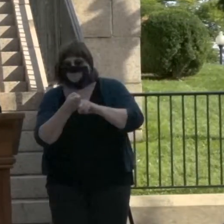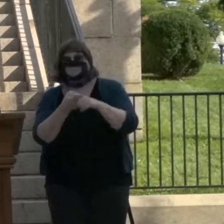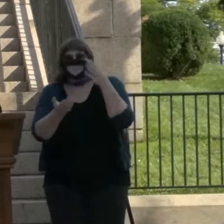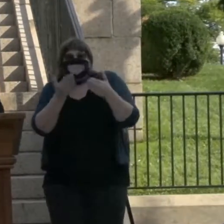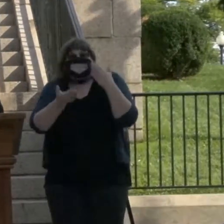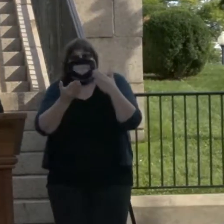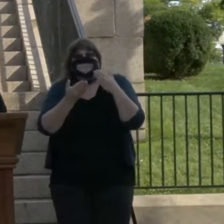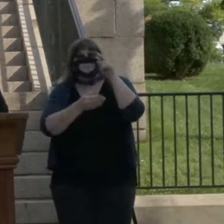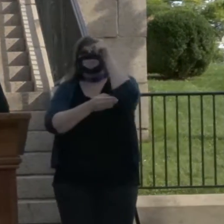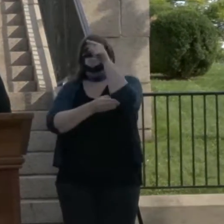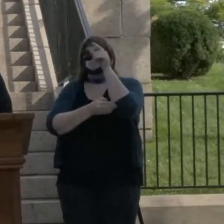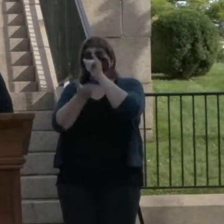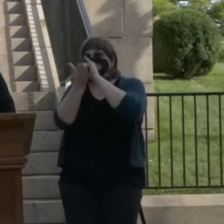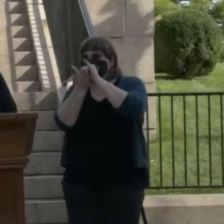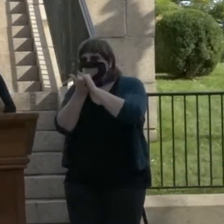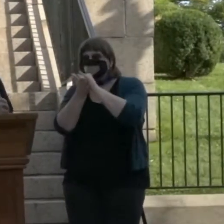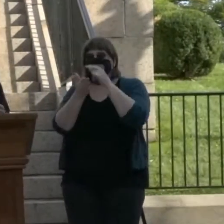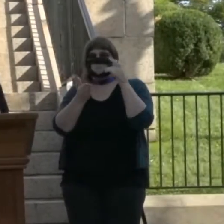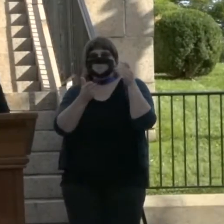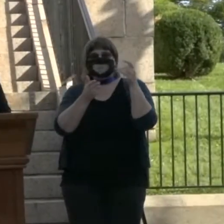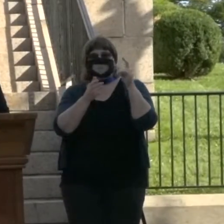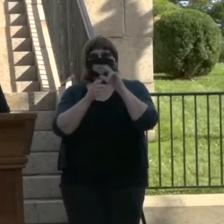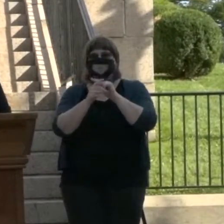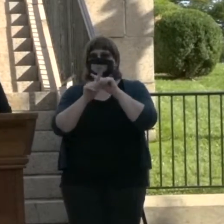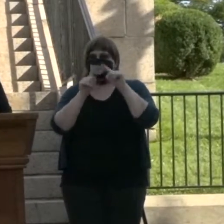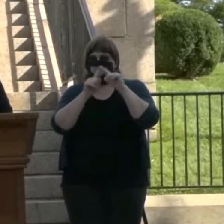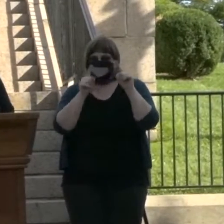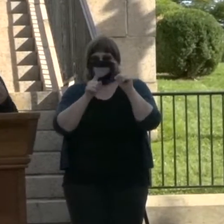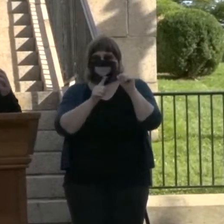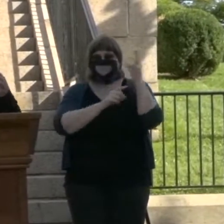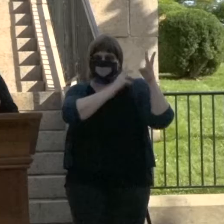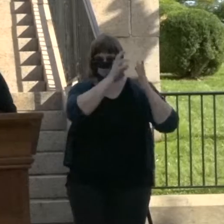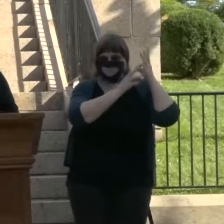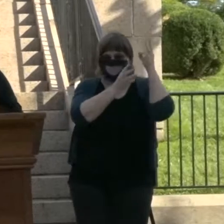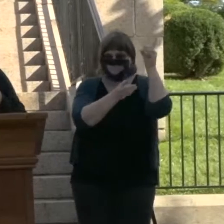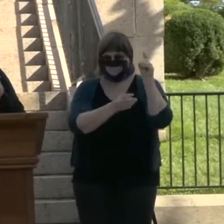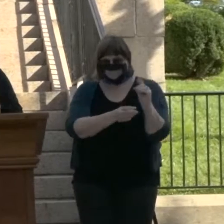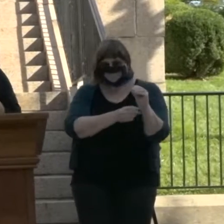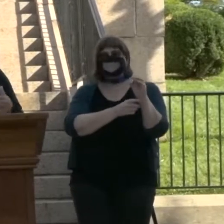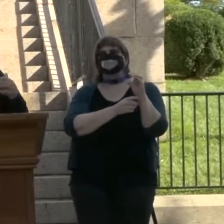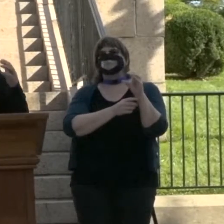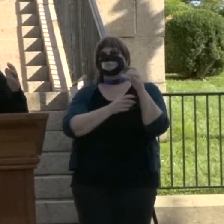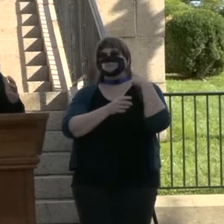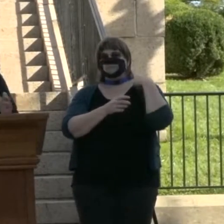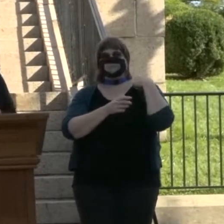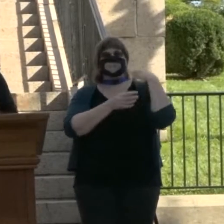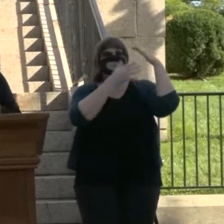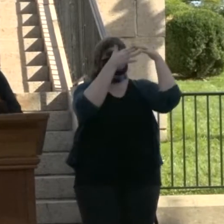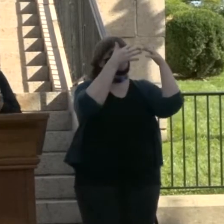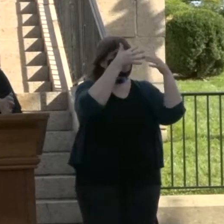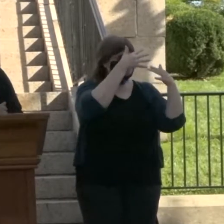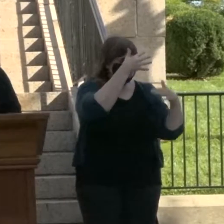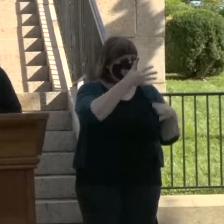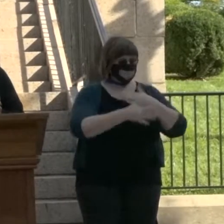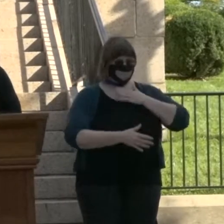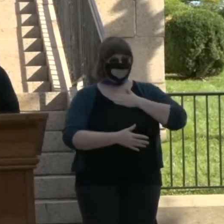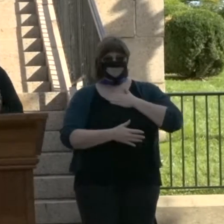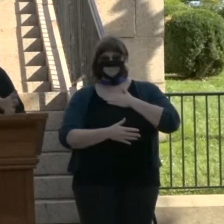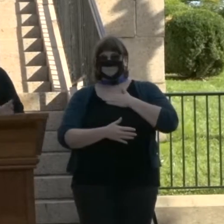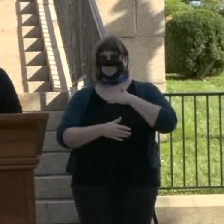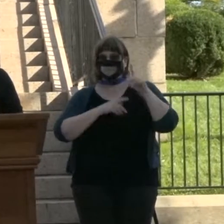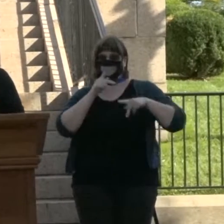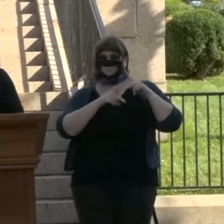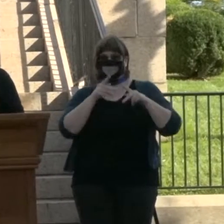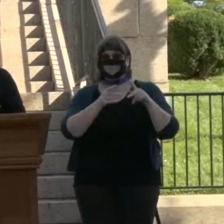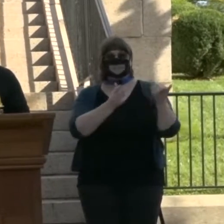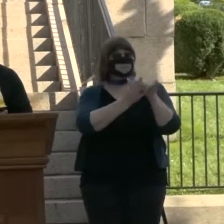been there or injured or hurt in any way. So right away, instantly, I start making a list of people that I knew, because